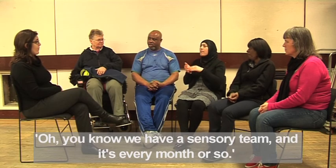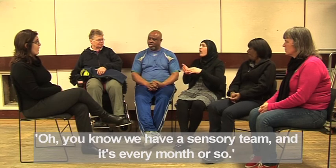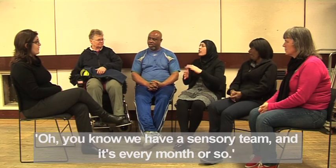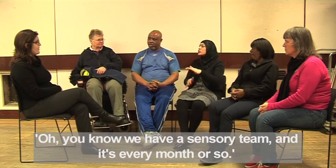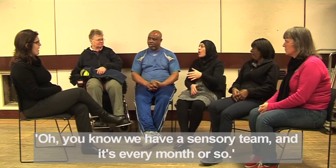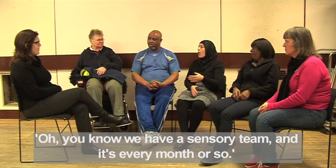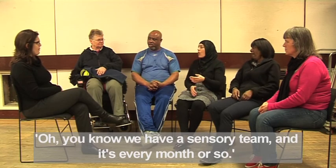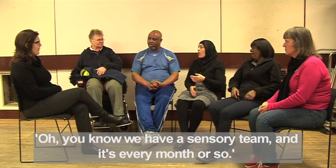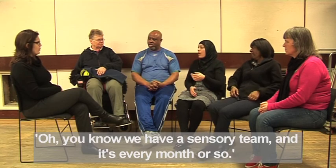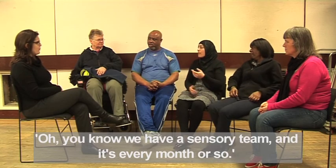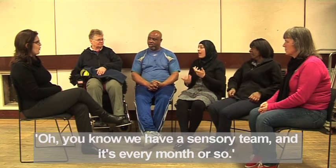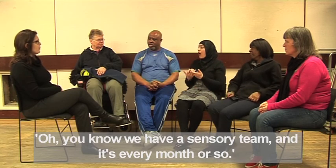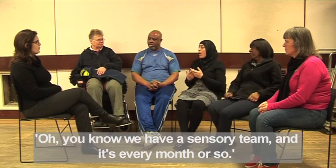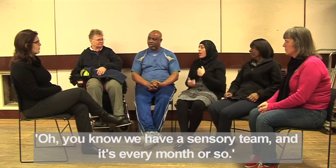and it's every month or so,